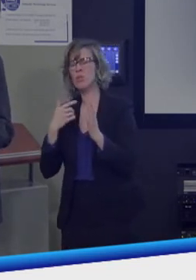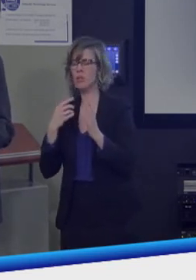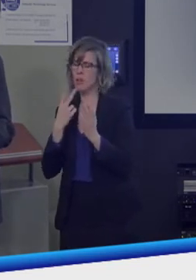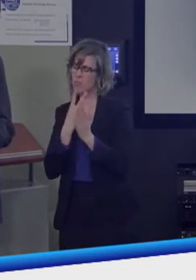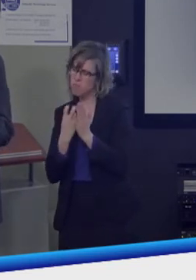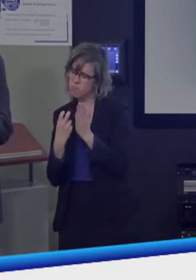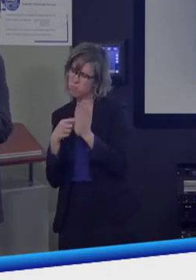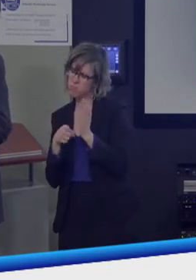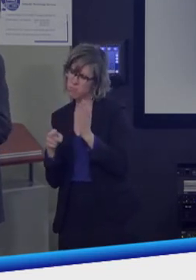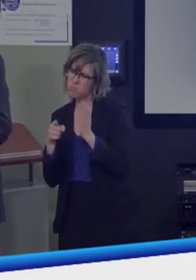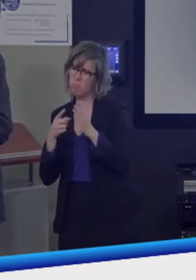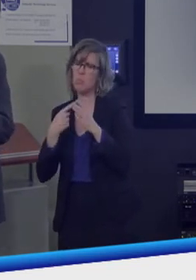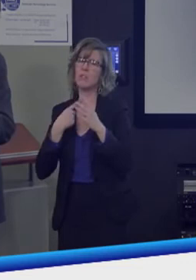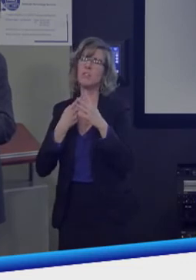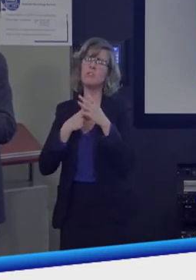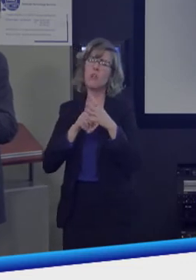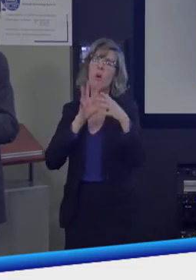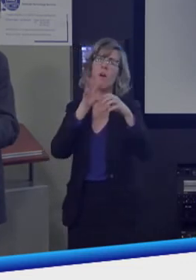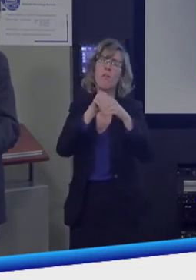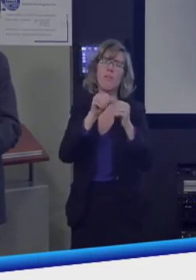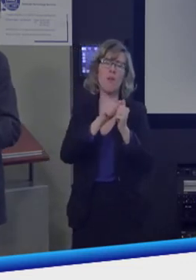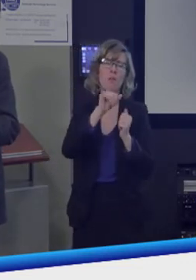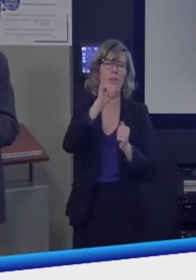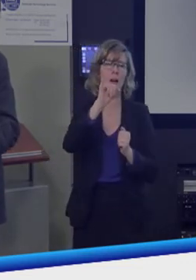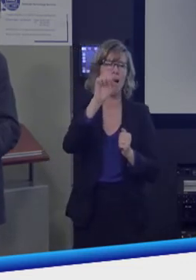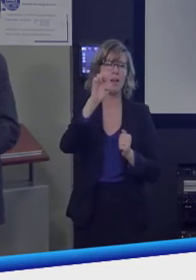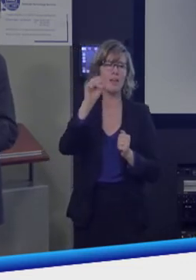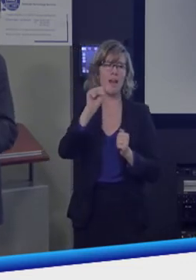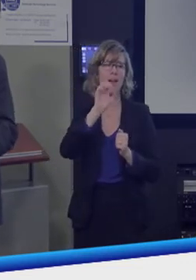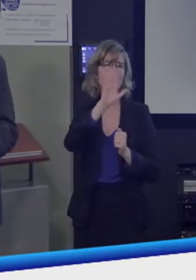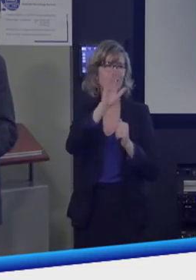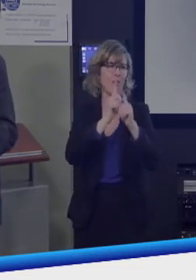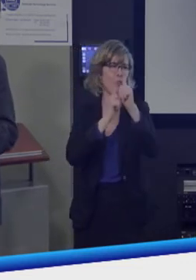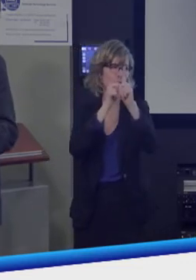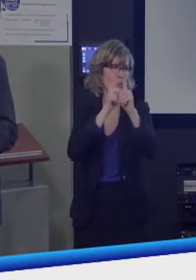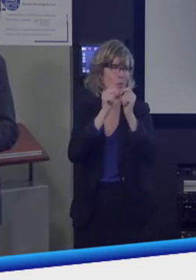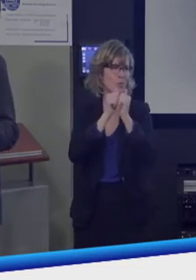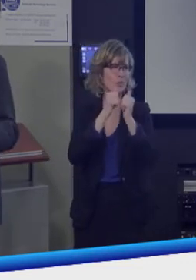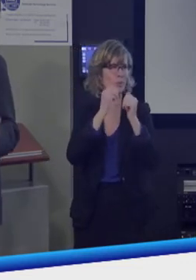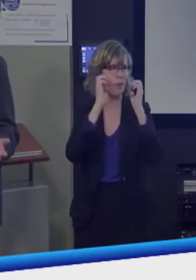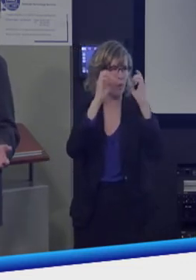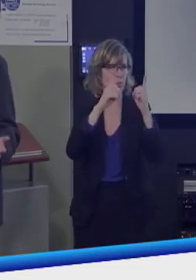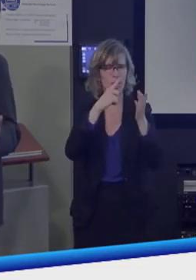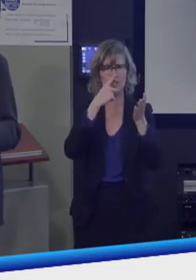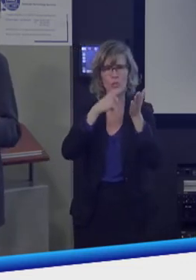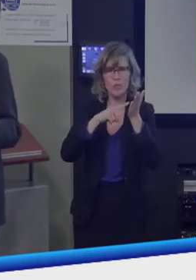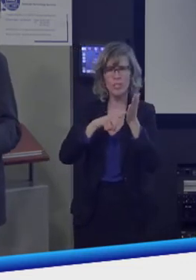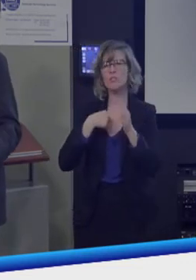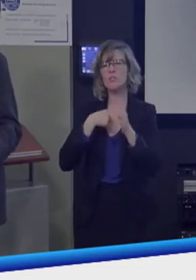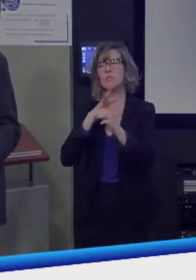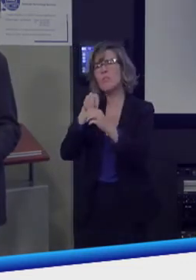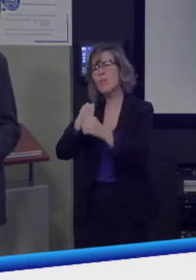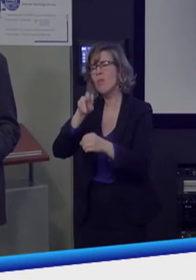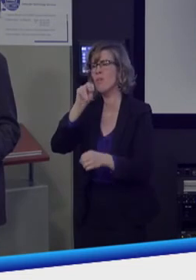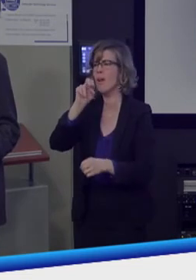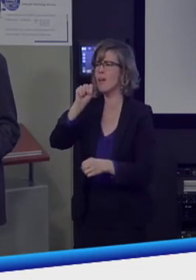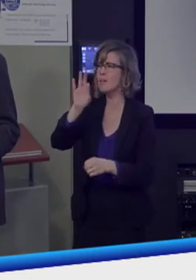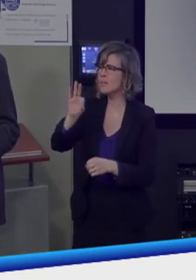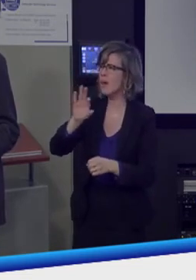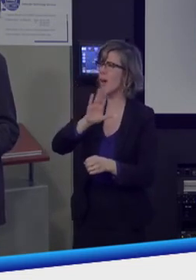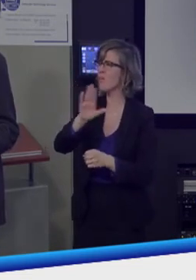with IES and the initiative in education research and NSF and the NSF